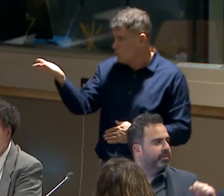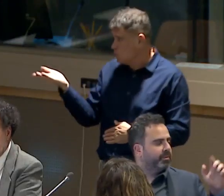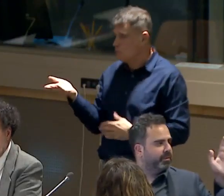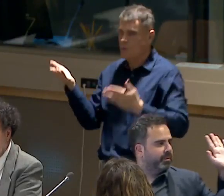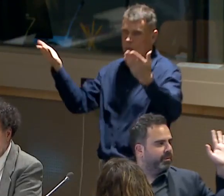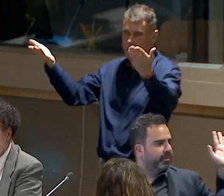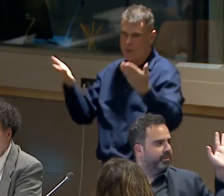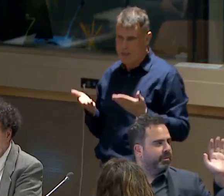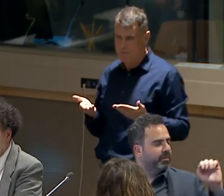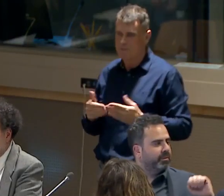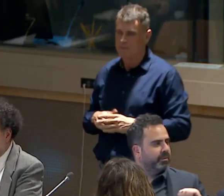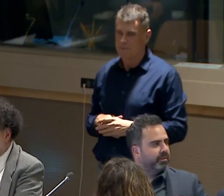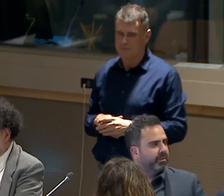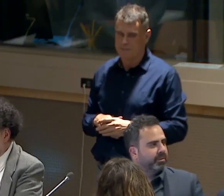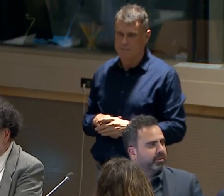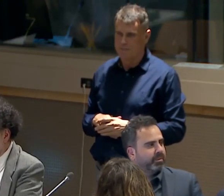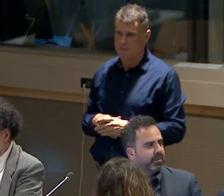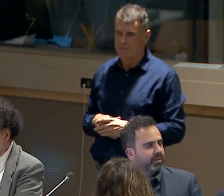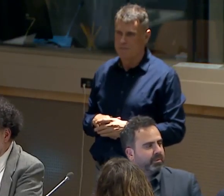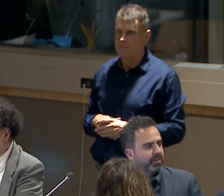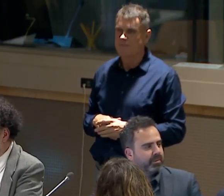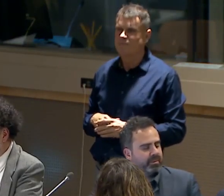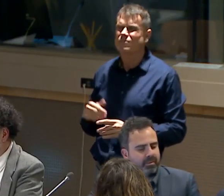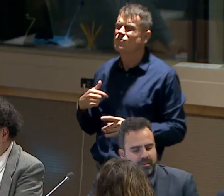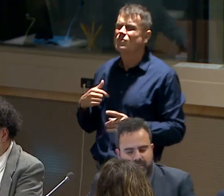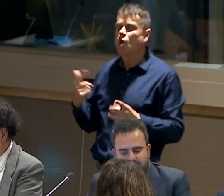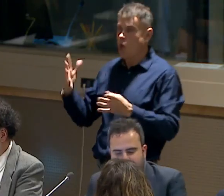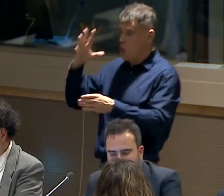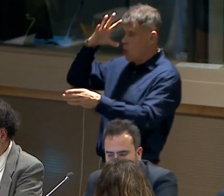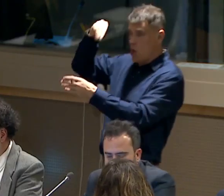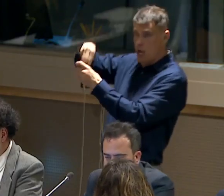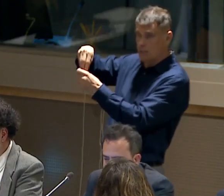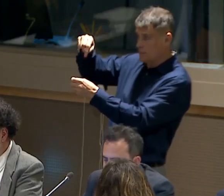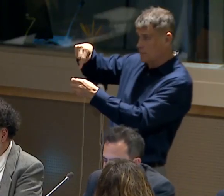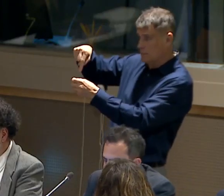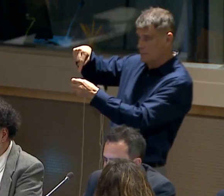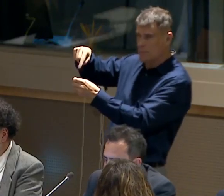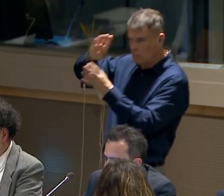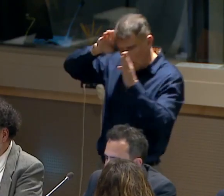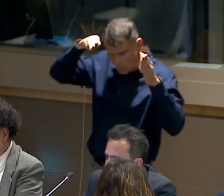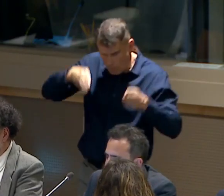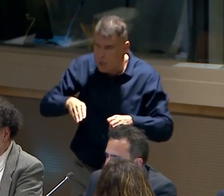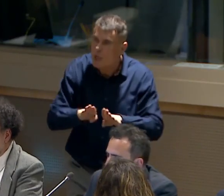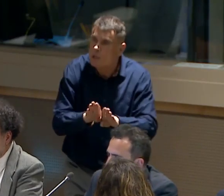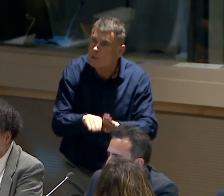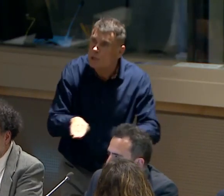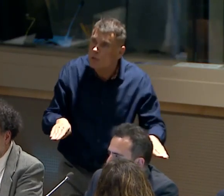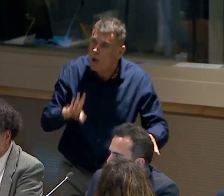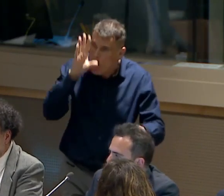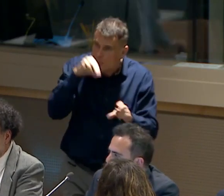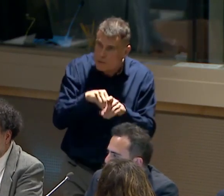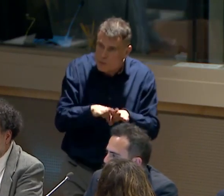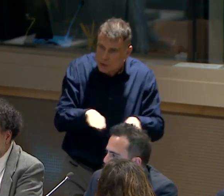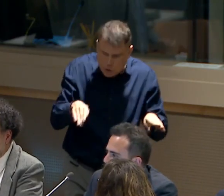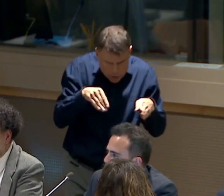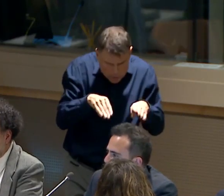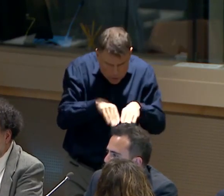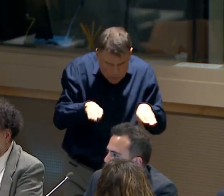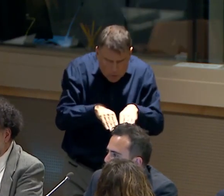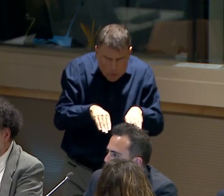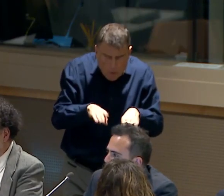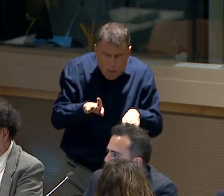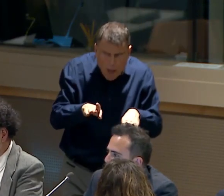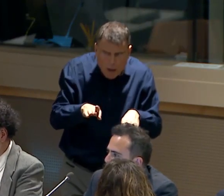of childhood. We have invested in identifying autistic children, educating autistic